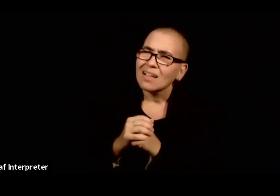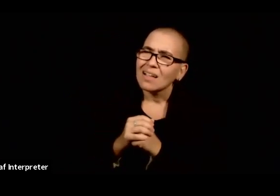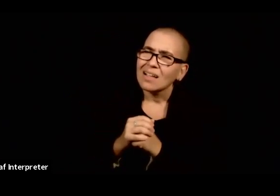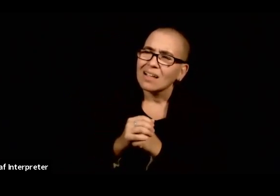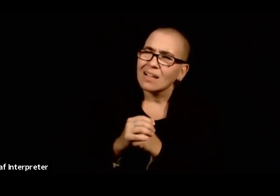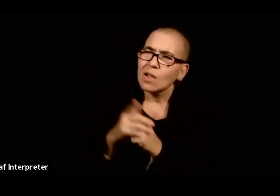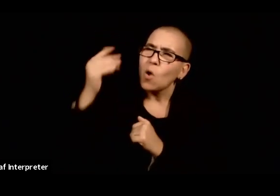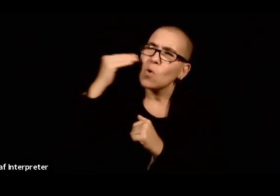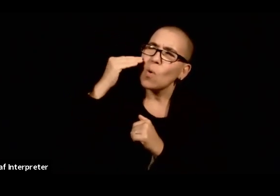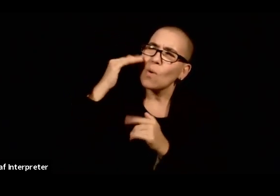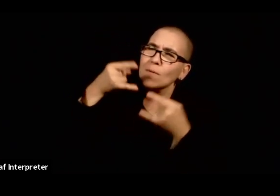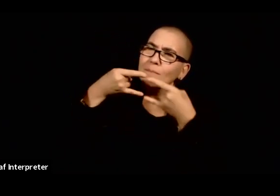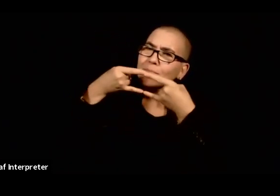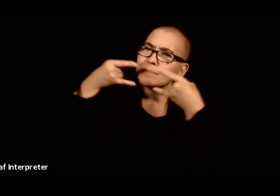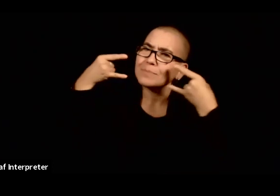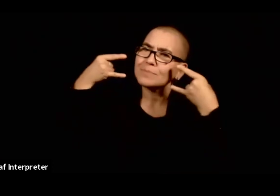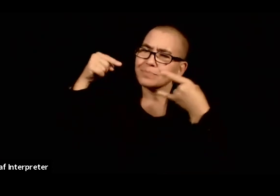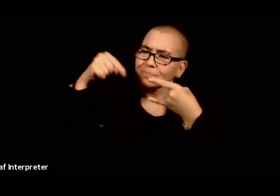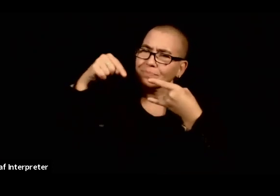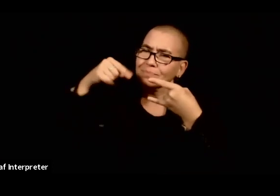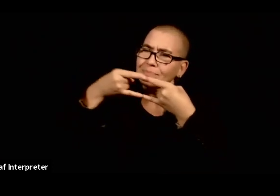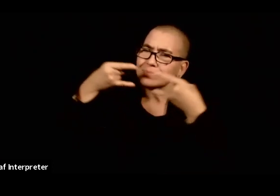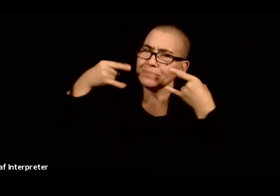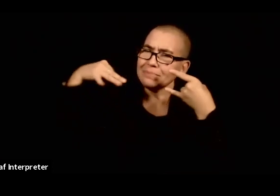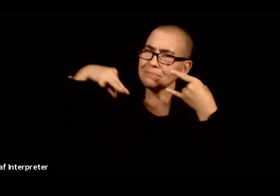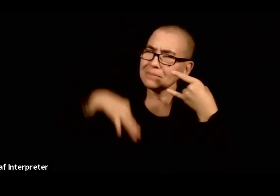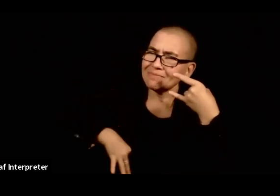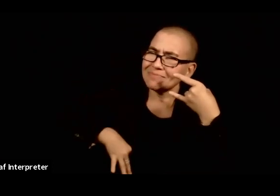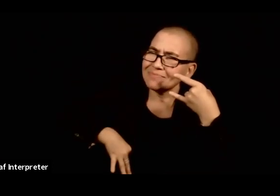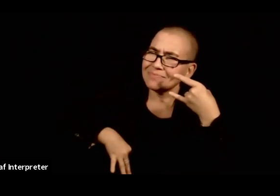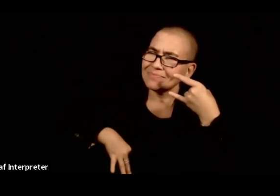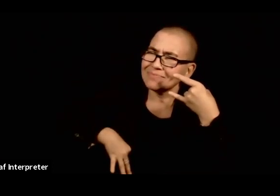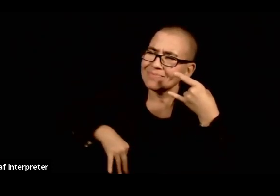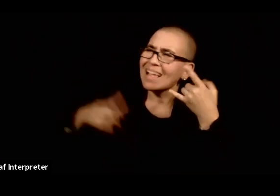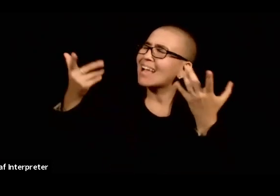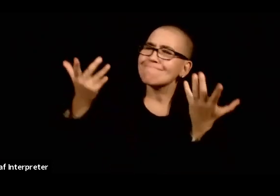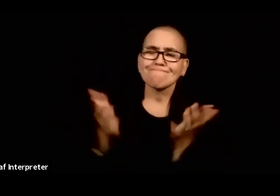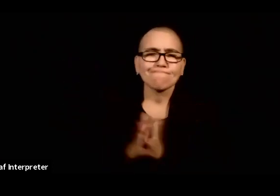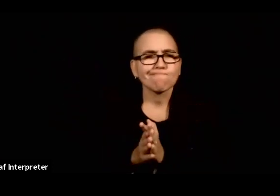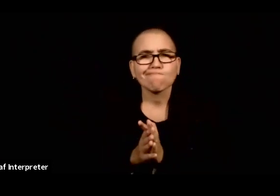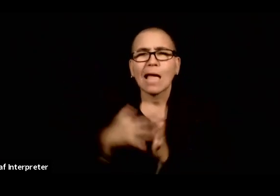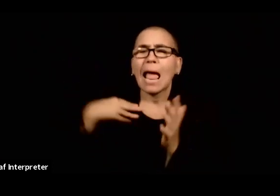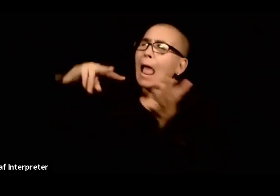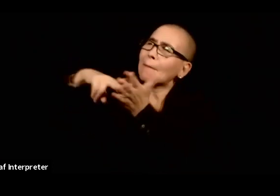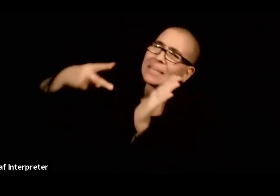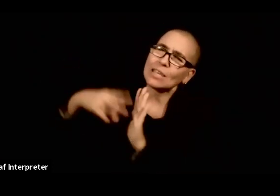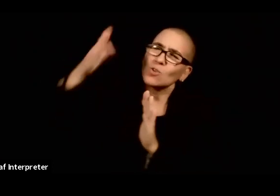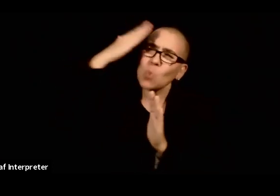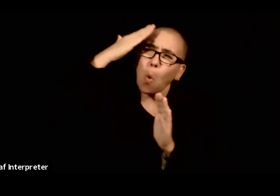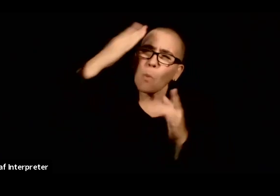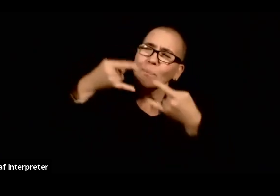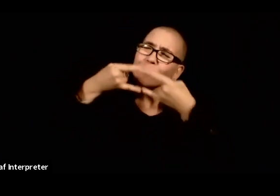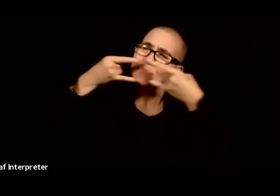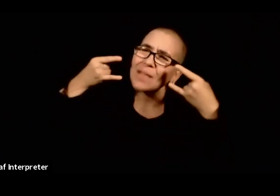kind of wondering, how will you know if something like that has an effect? Is there kind of so much background noise with all the other stuff going